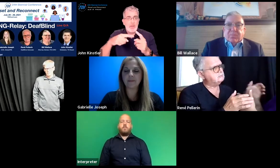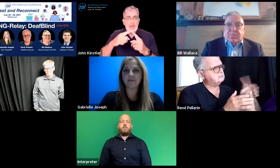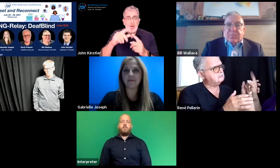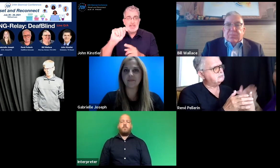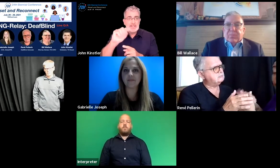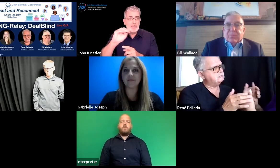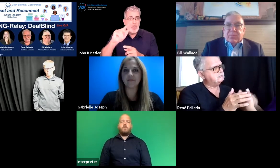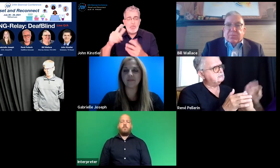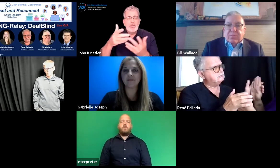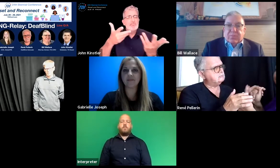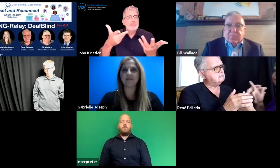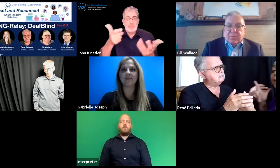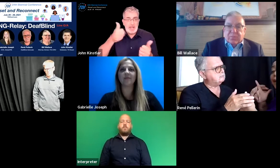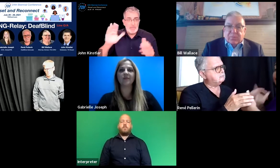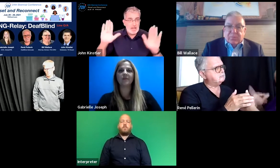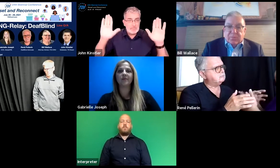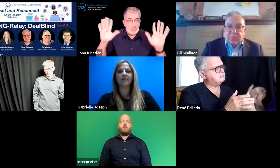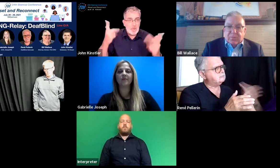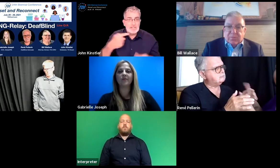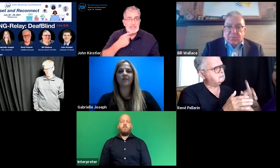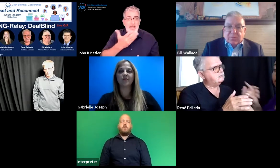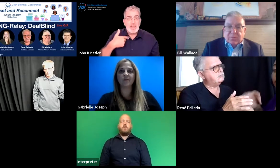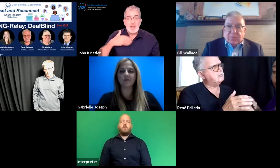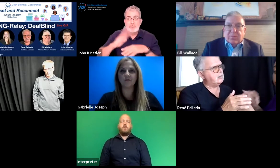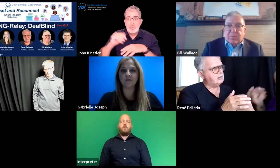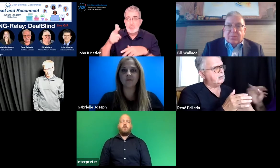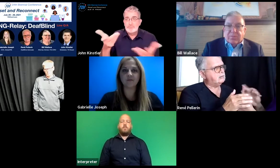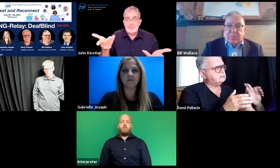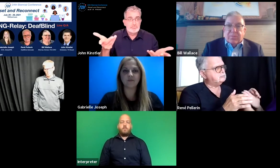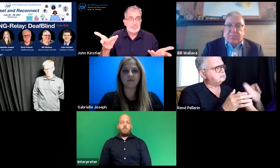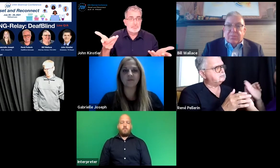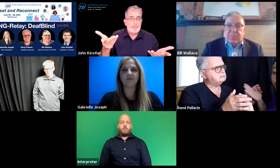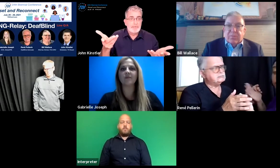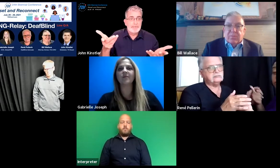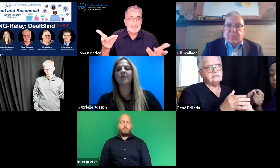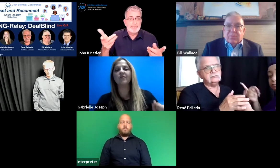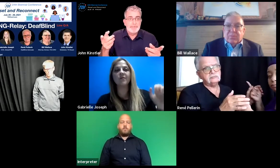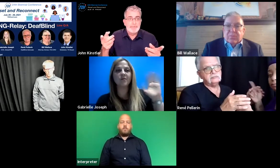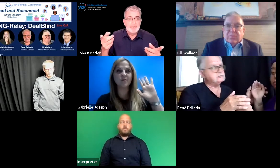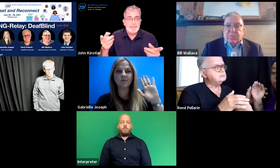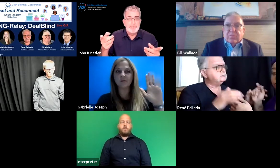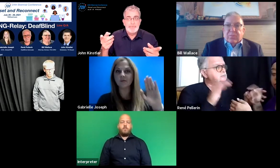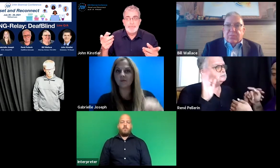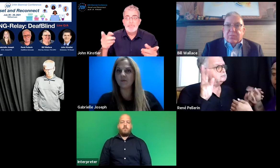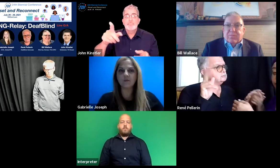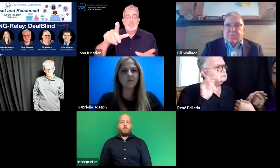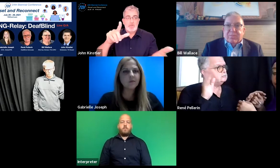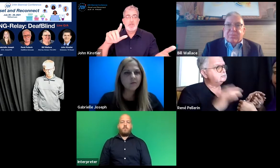Rene, Keith, any of you, if there's anything you'd like to share about T-Mobile, I'd like to call on